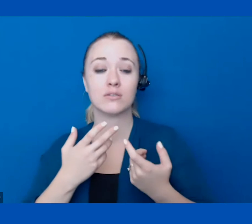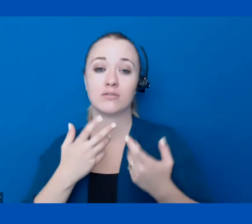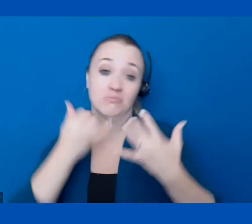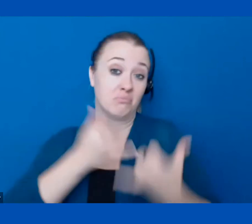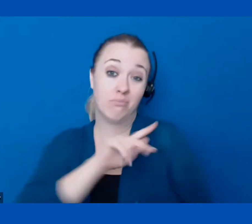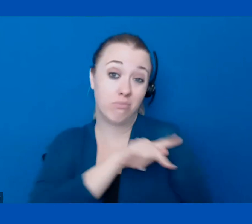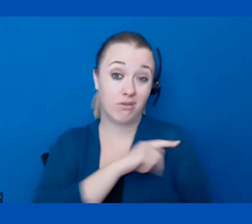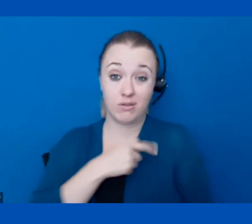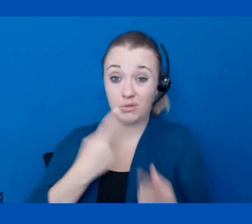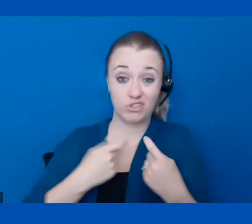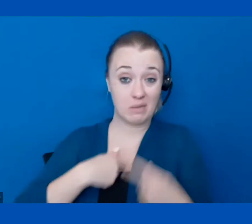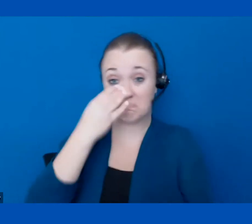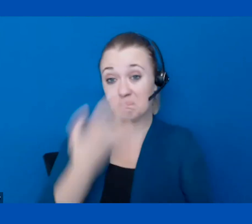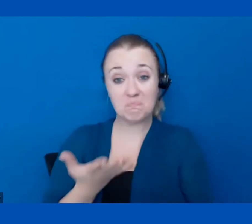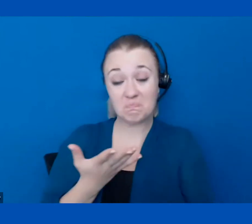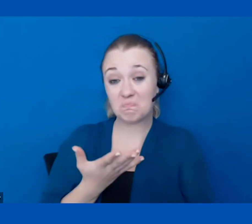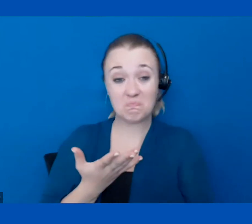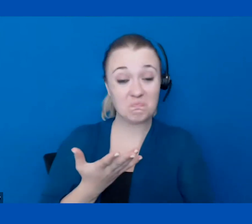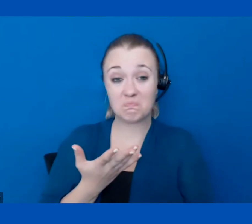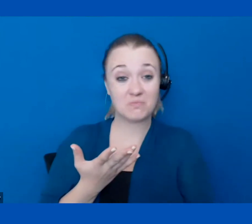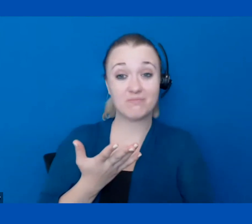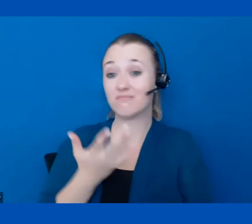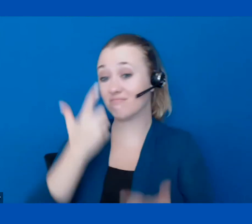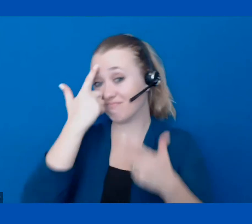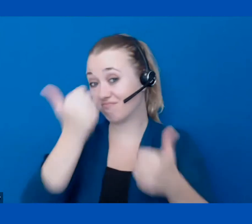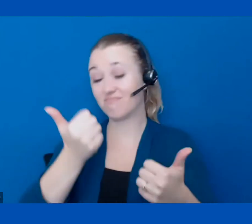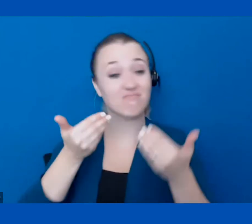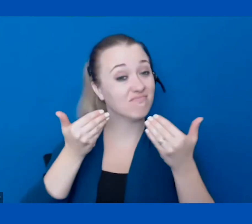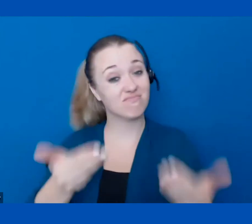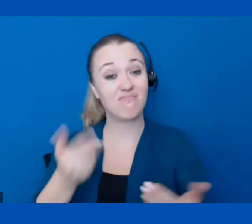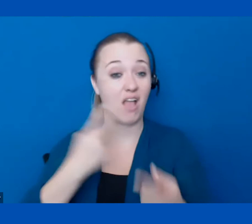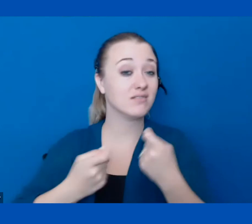matter. Don't feel free to ask.